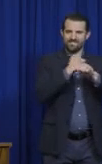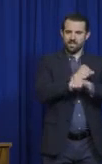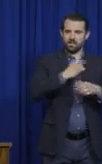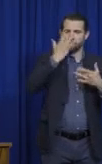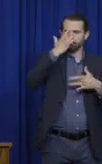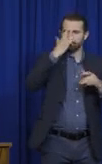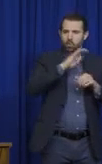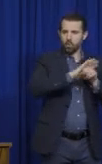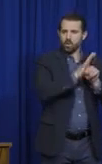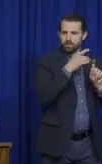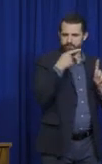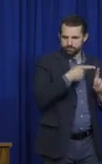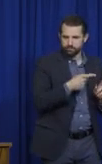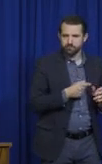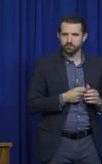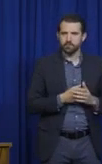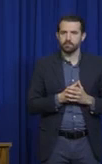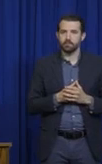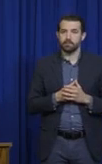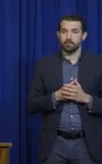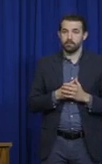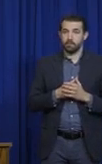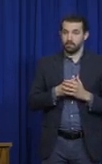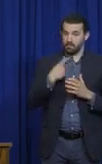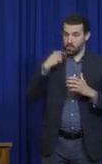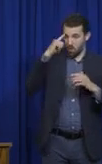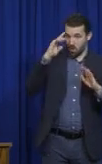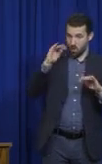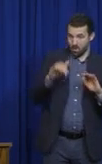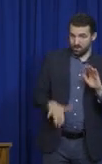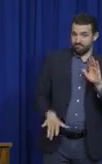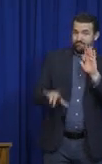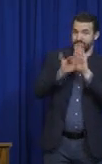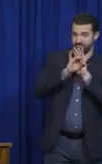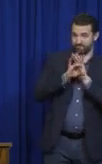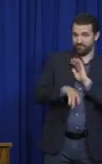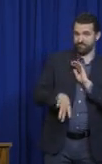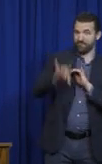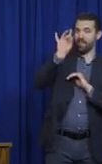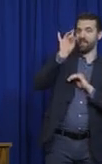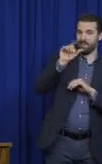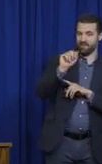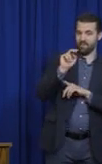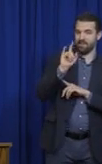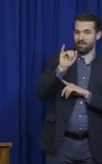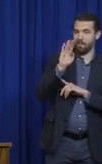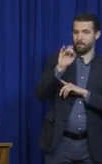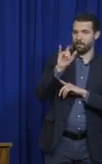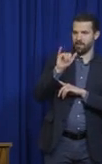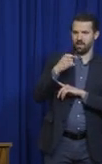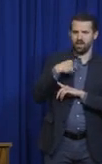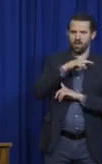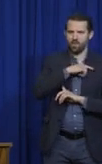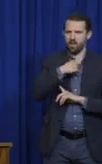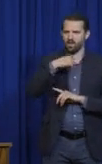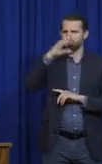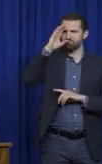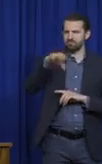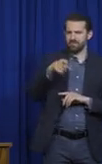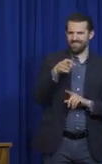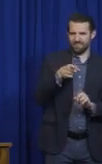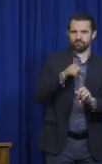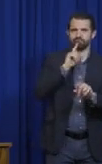that by detecting those antibodies, we might be able to say with some degree of certainty, hey, you had the